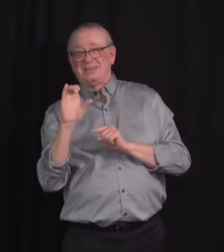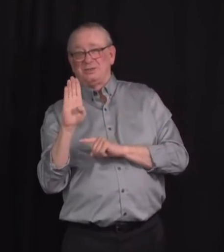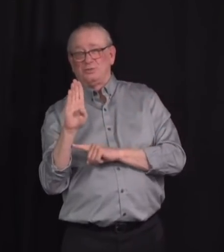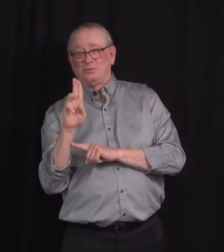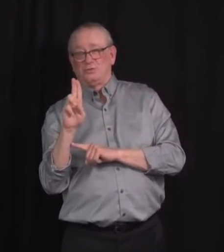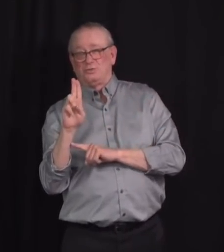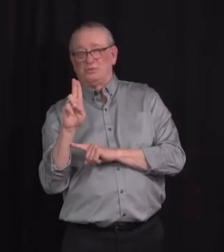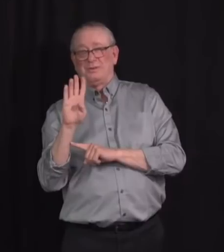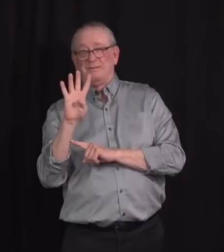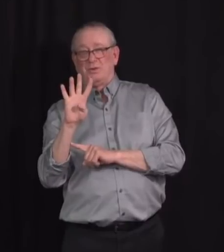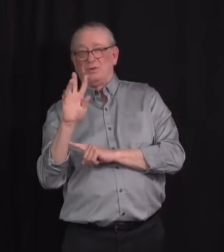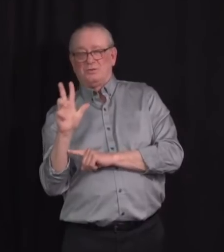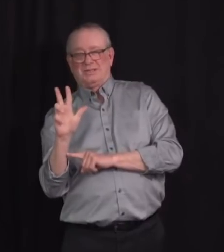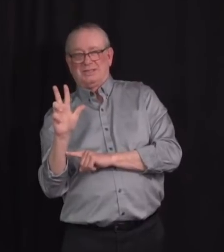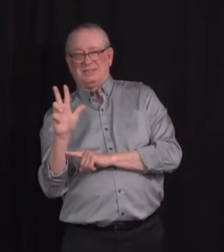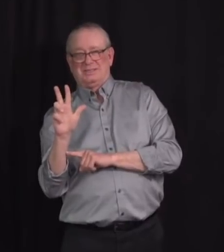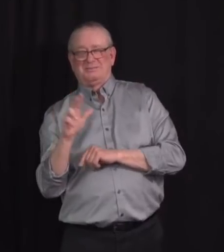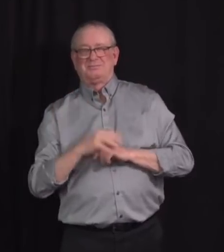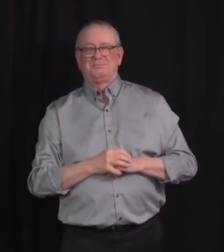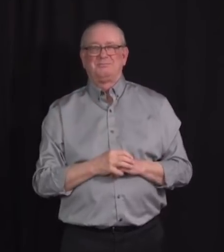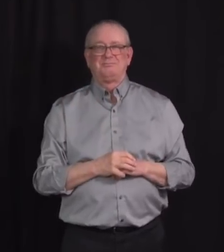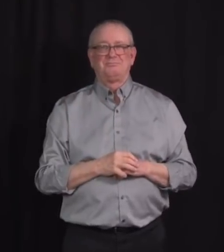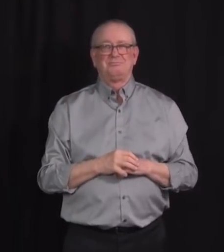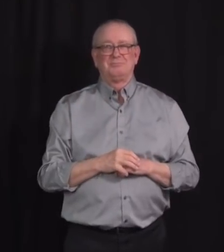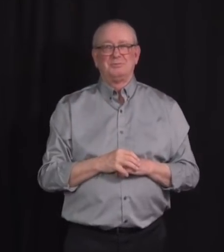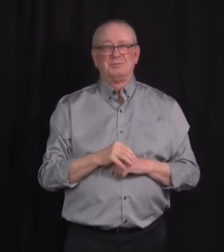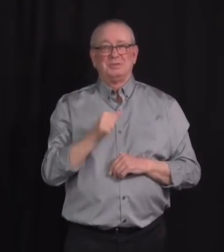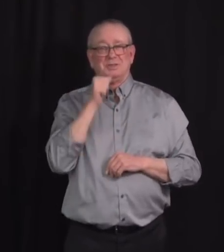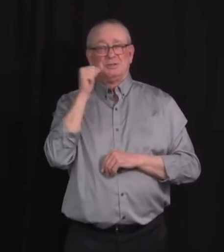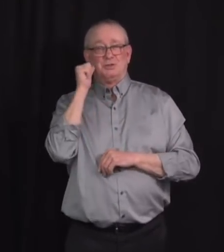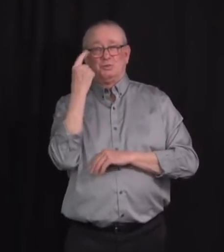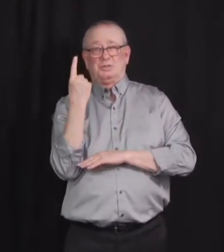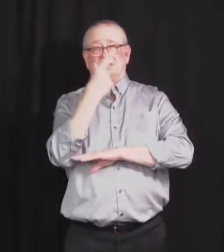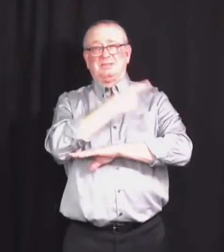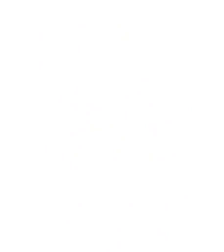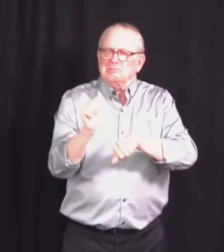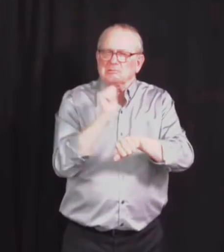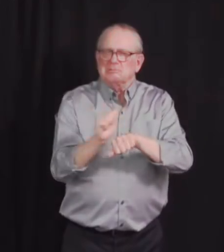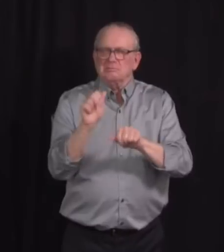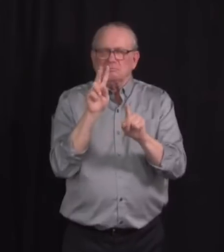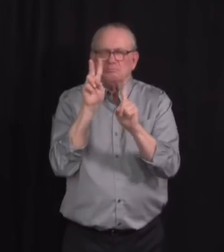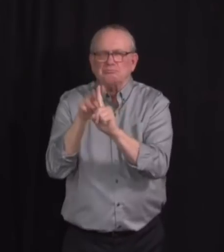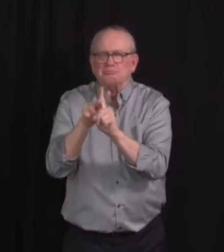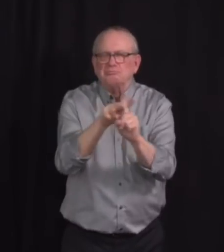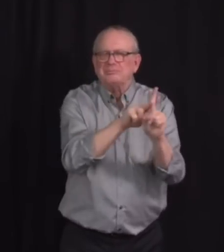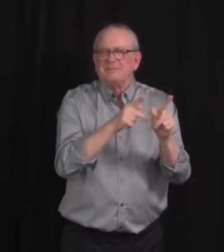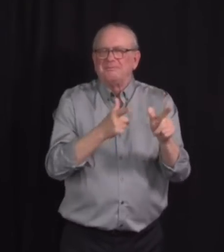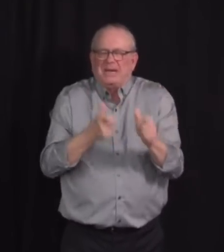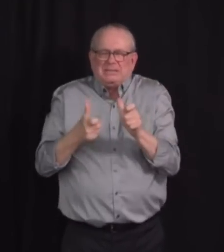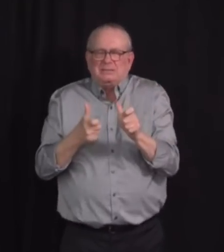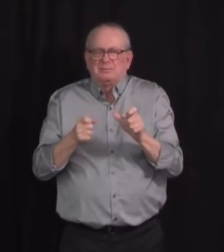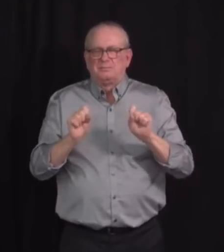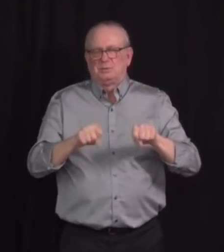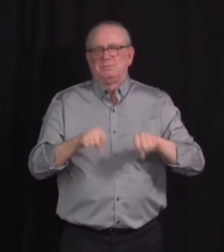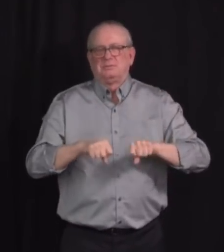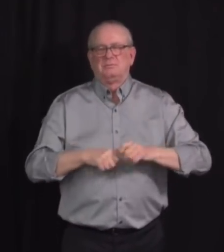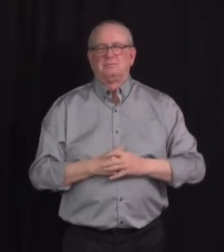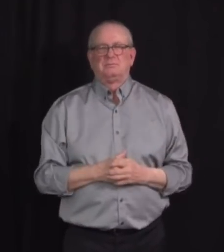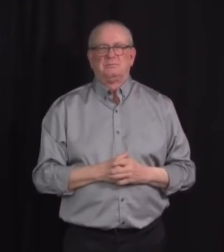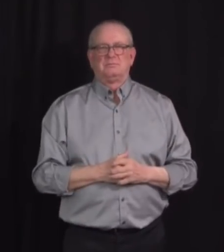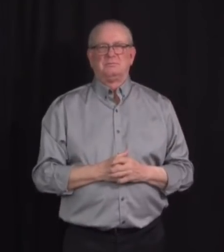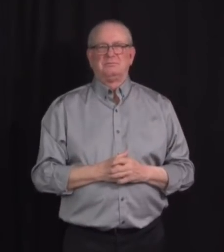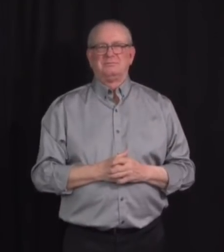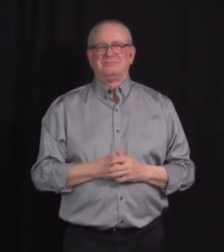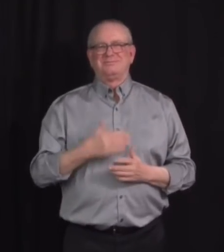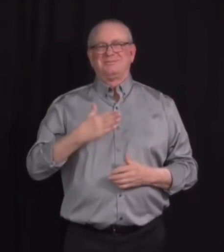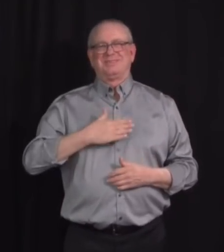Sadly, one new death was reported to Alberta Health in the last 24 hours. I am pleased to inform you that starting tomorrow